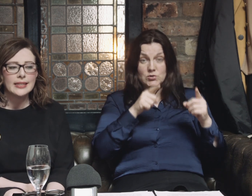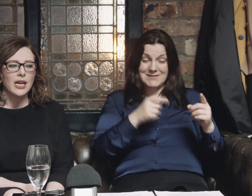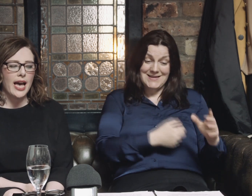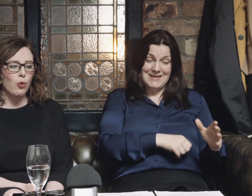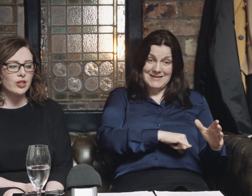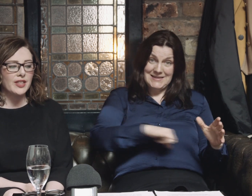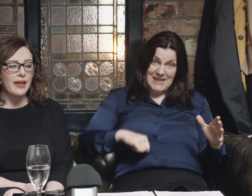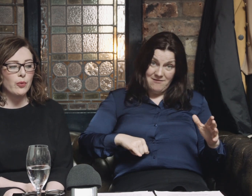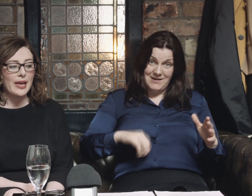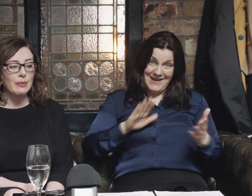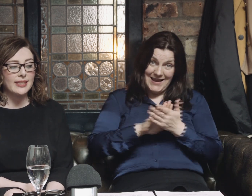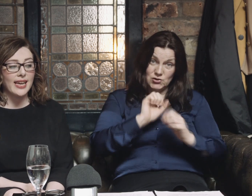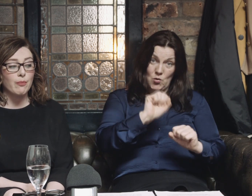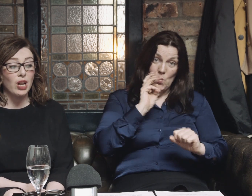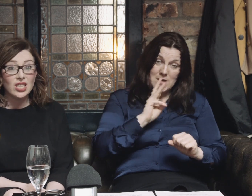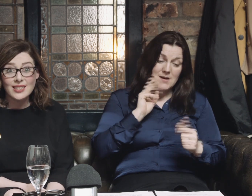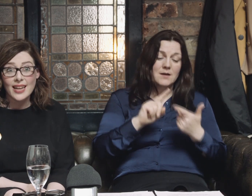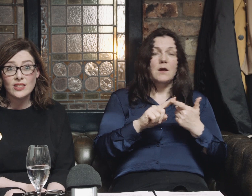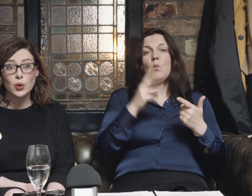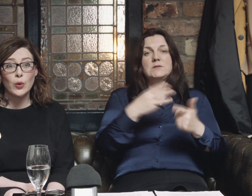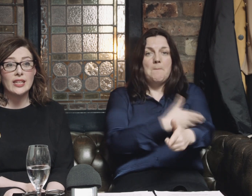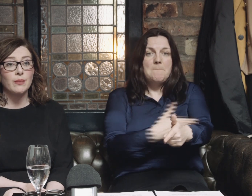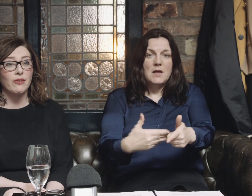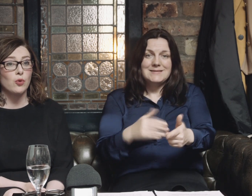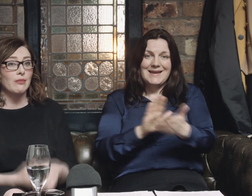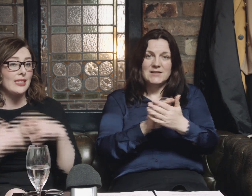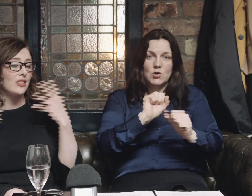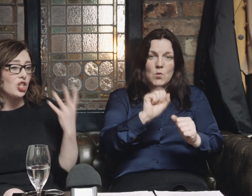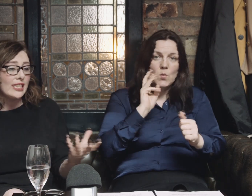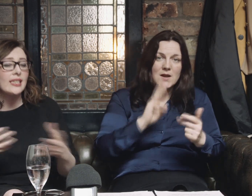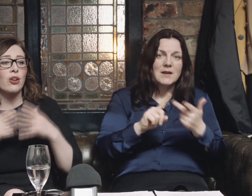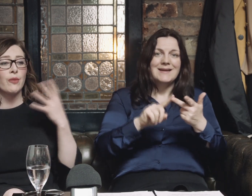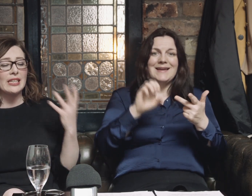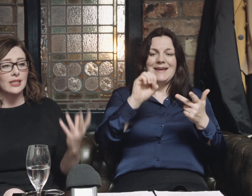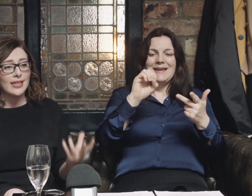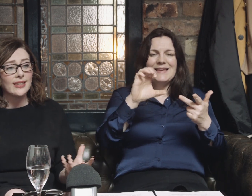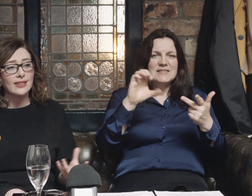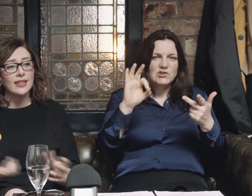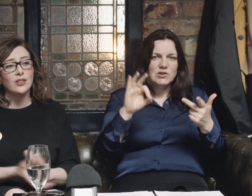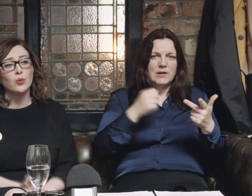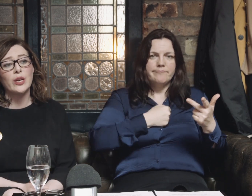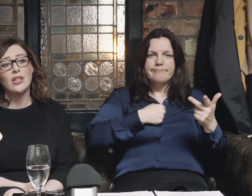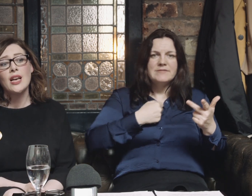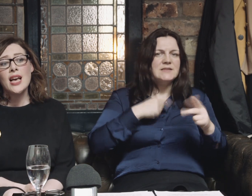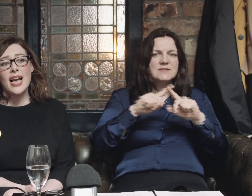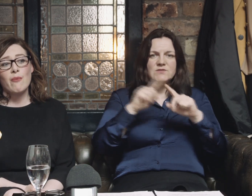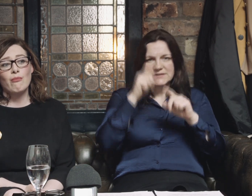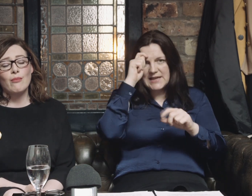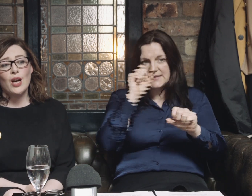will. Orders that they would be able to take bloods against her will, perform ECG and other medical tests against her